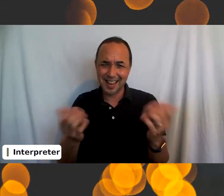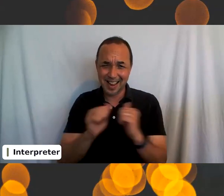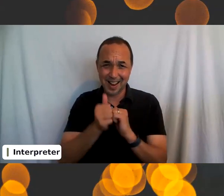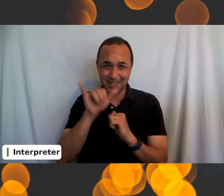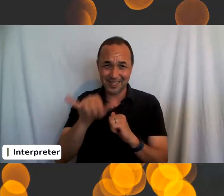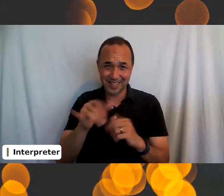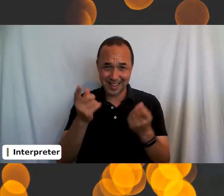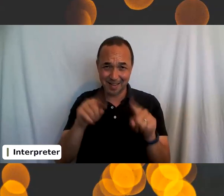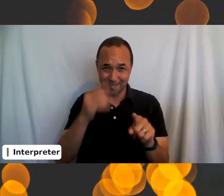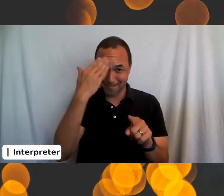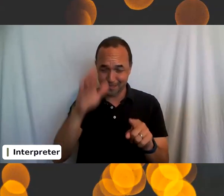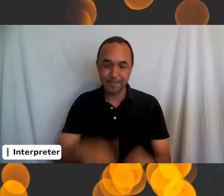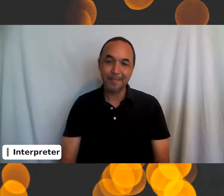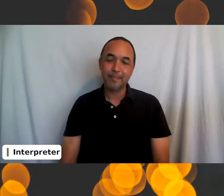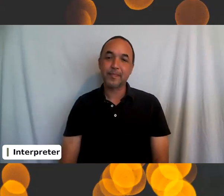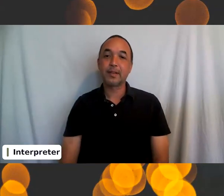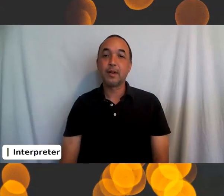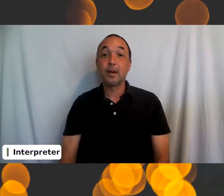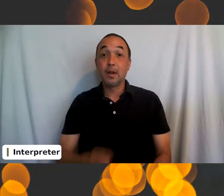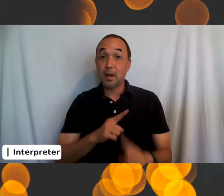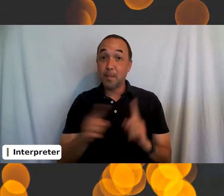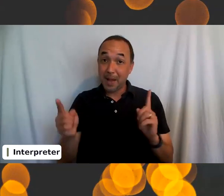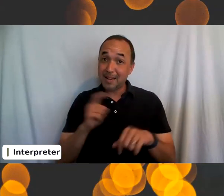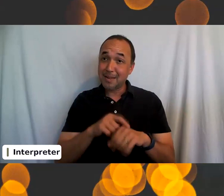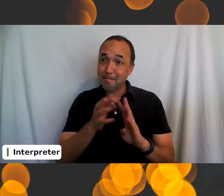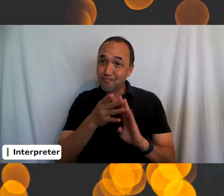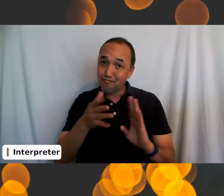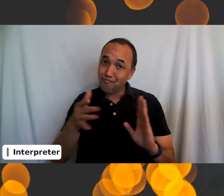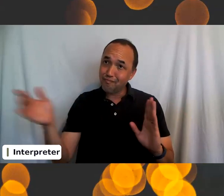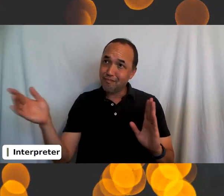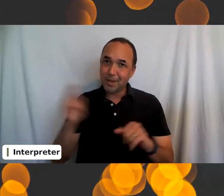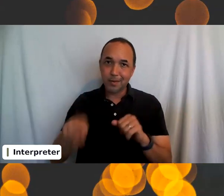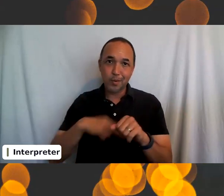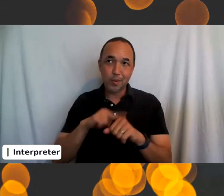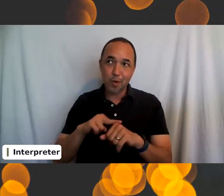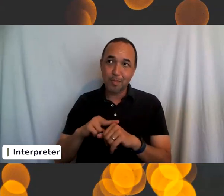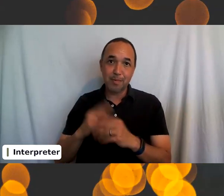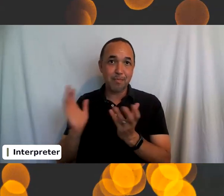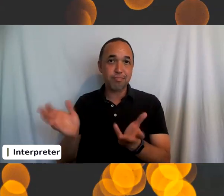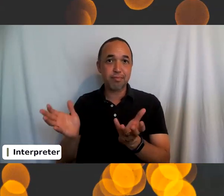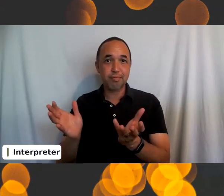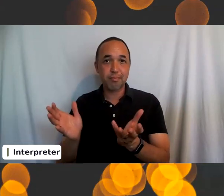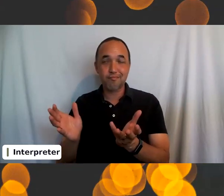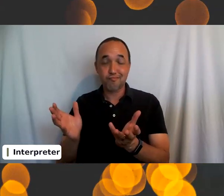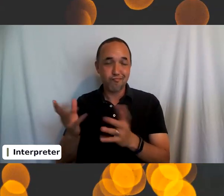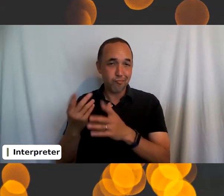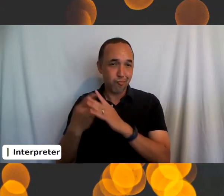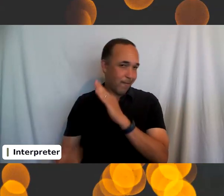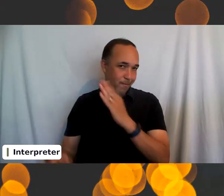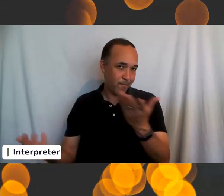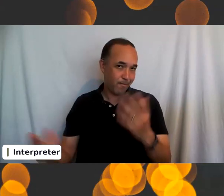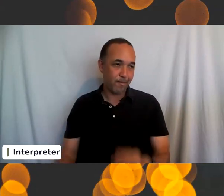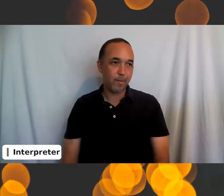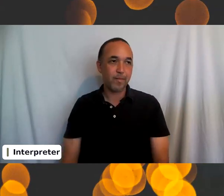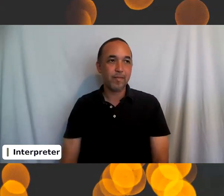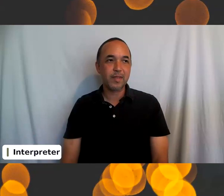but over time, after just having a very normal talk, it went away. And the couple other times that has happened, it's been